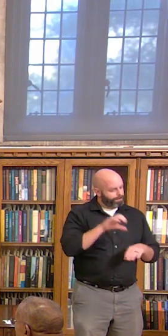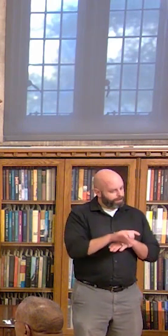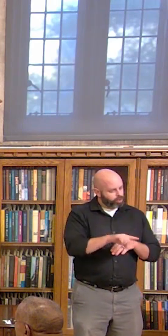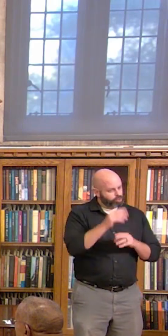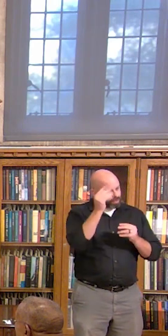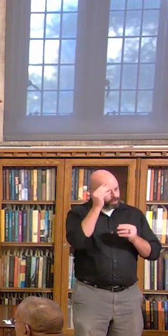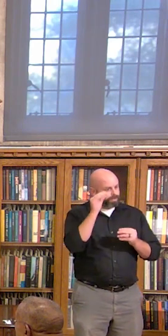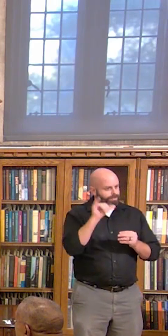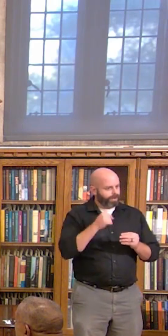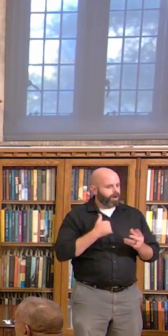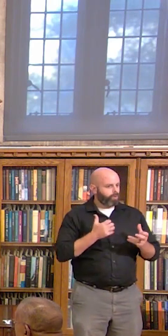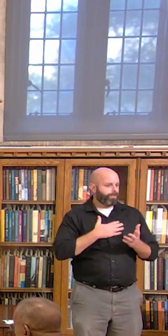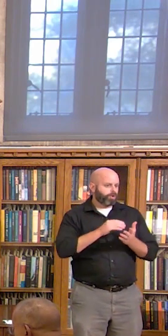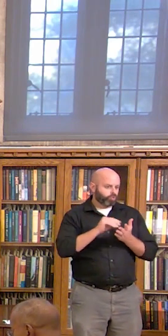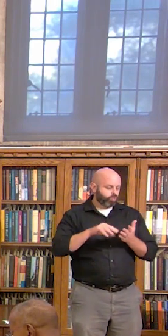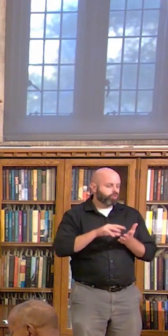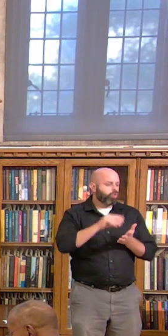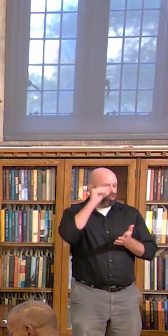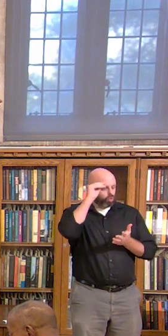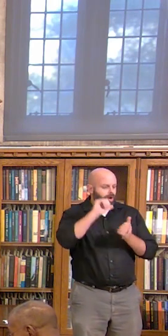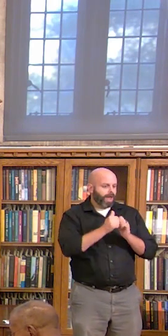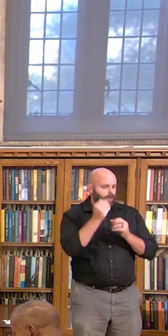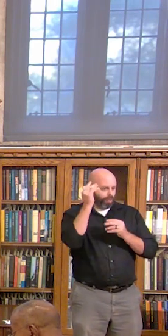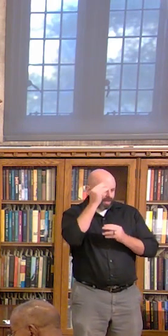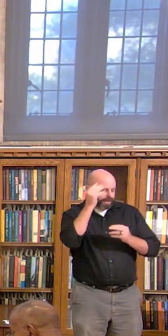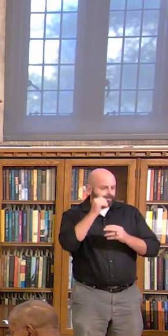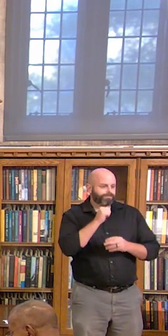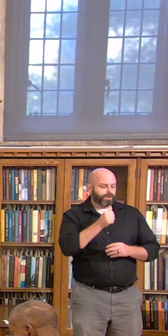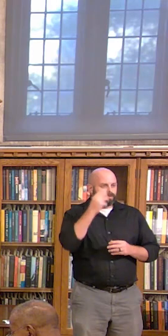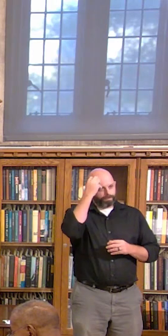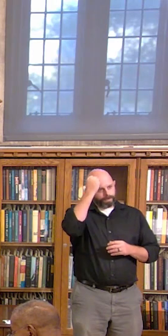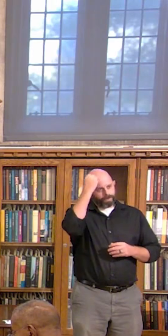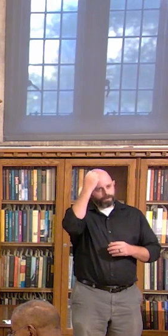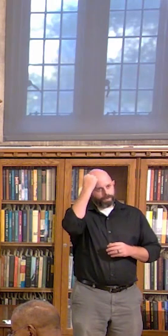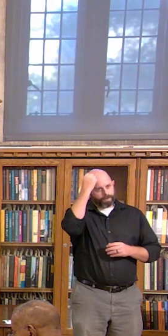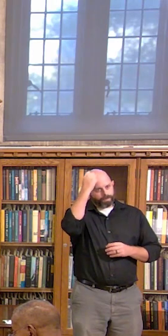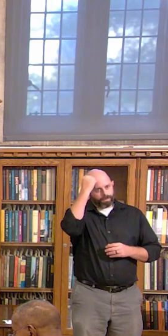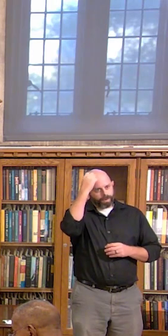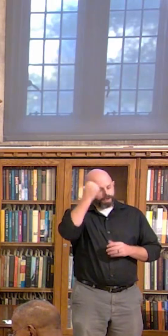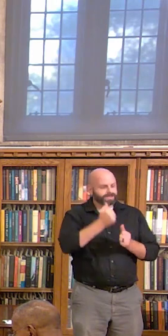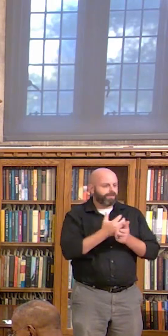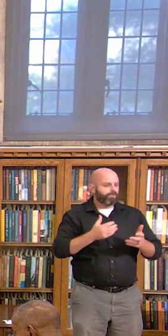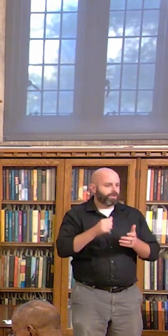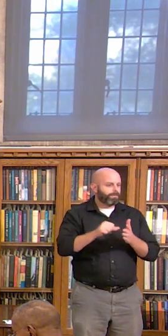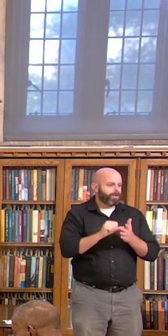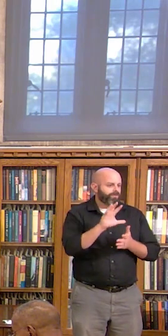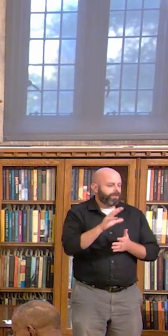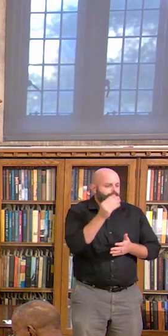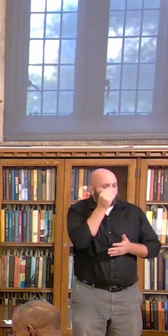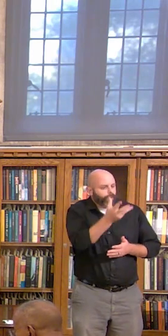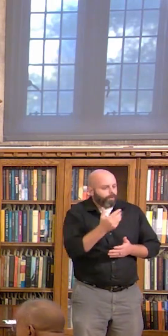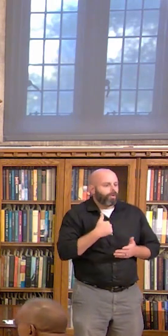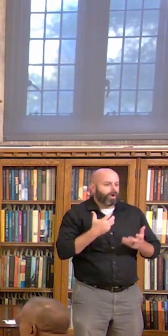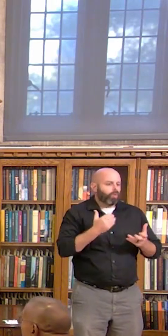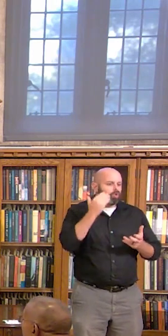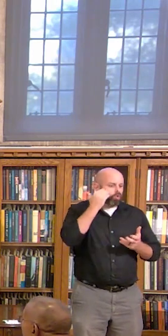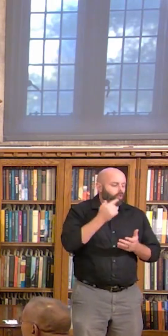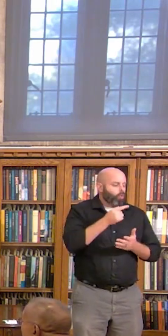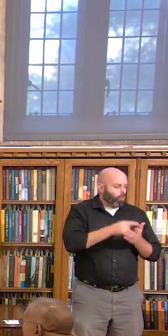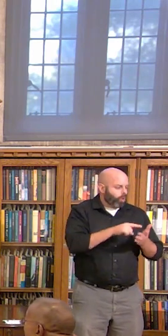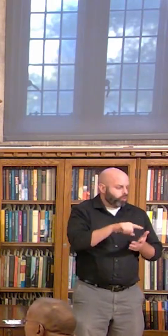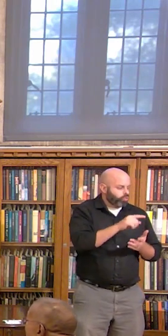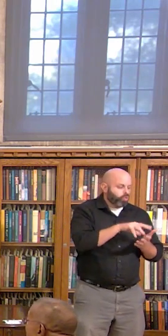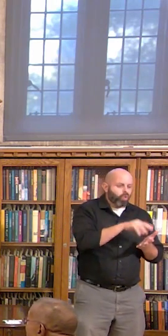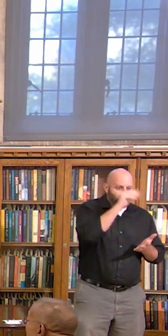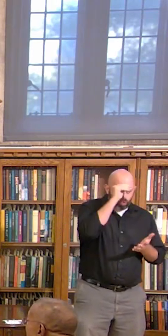want my students to be able to not just digest it and tell me you know everything that was on page five don't really care I want to know what did you